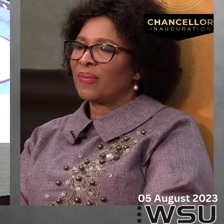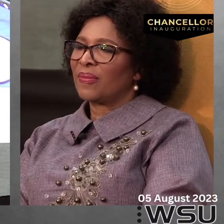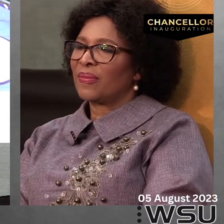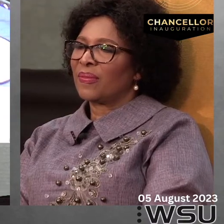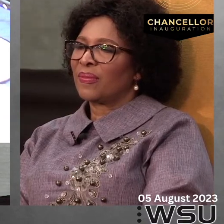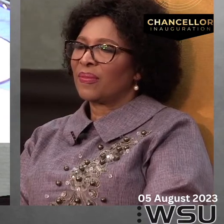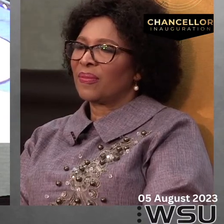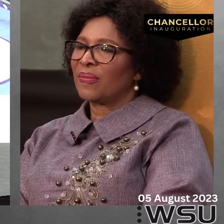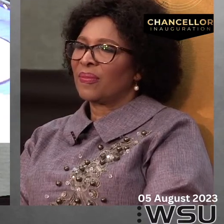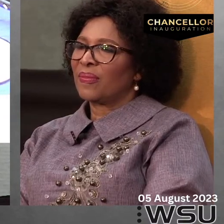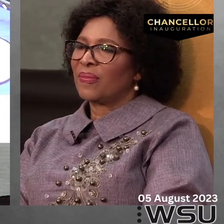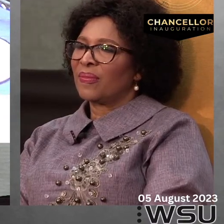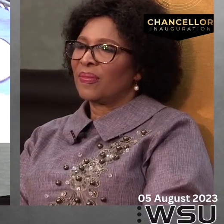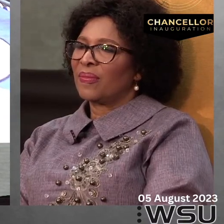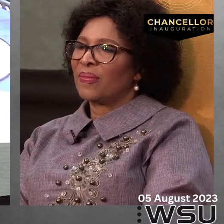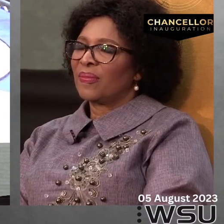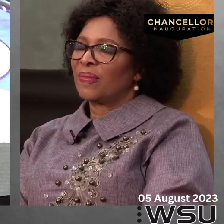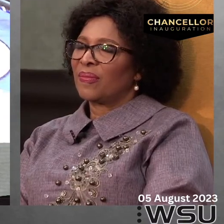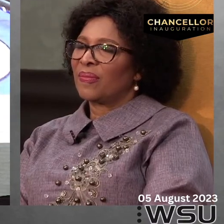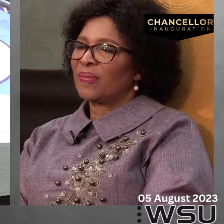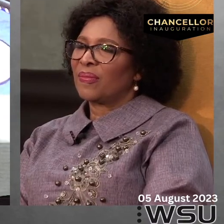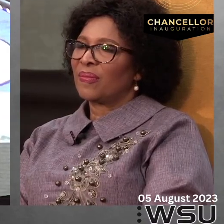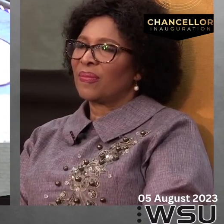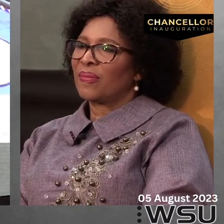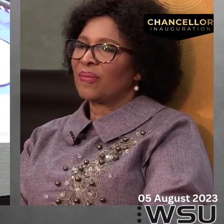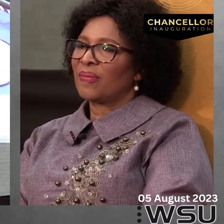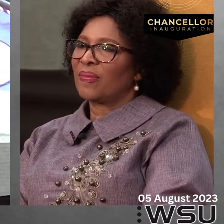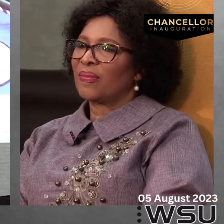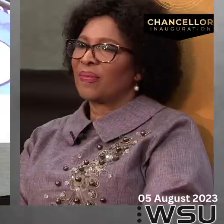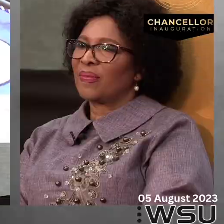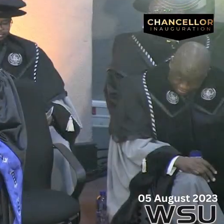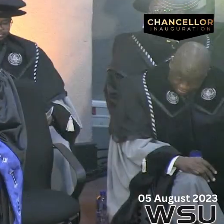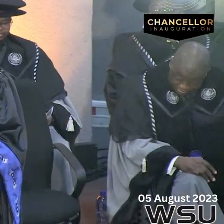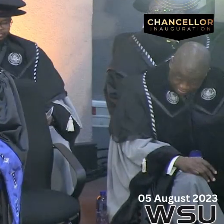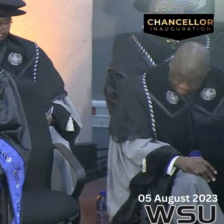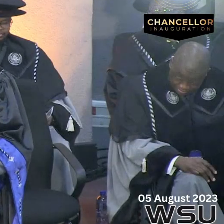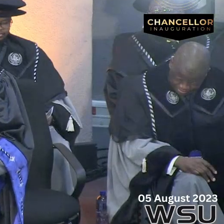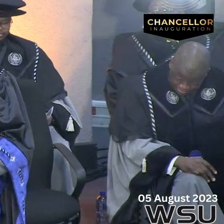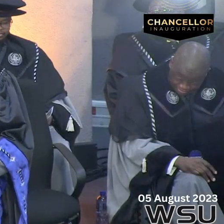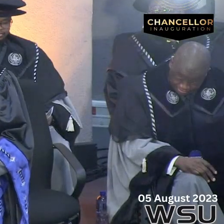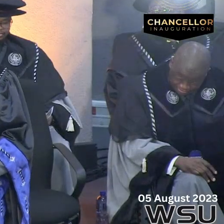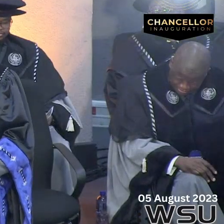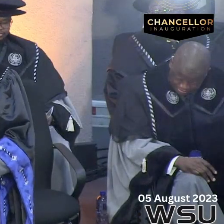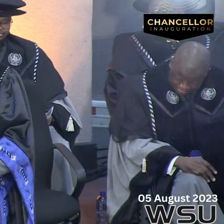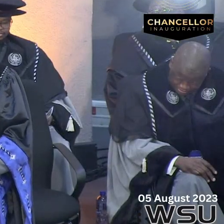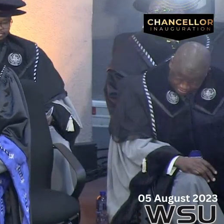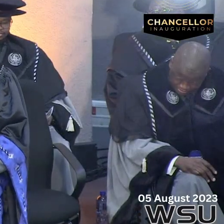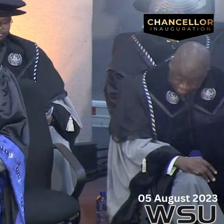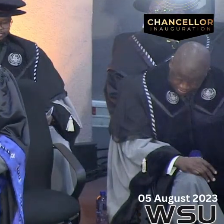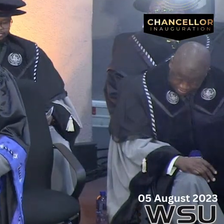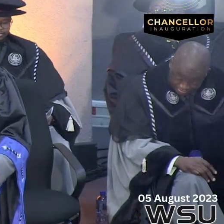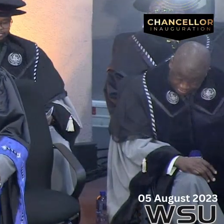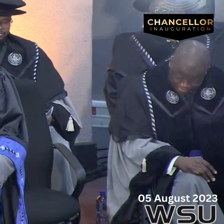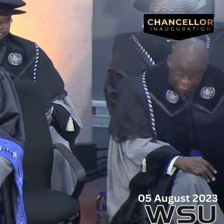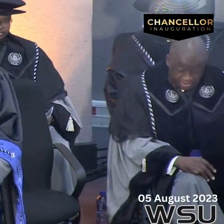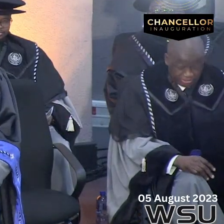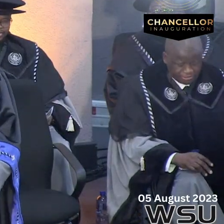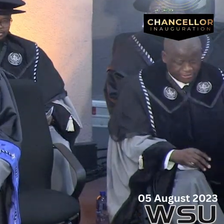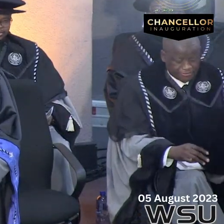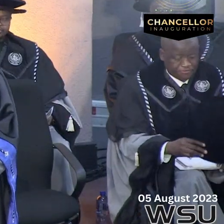Bless the leaders. Guide her children in the name of Christ.